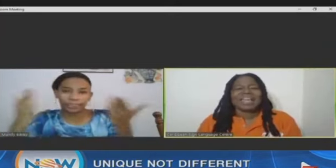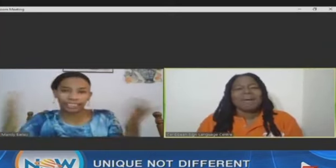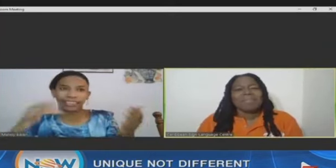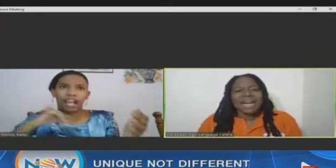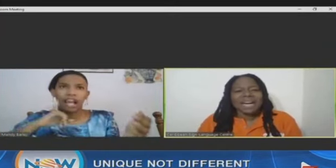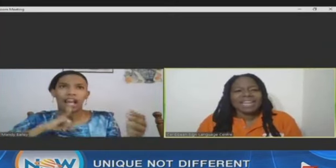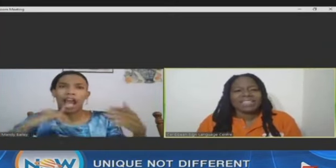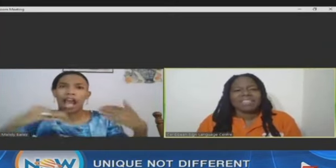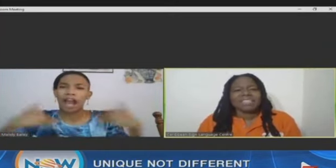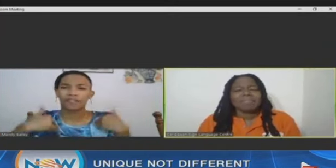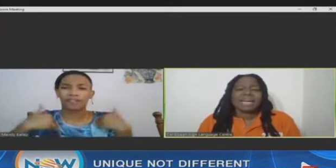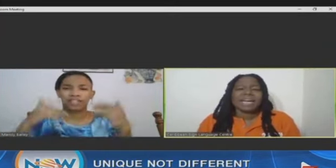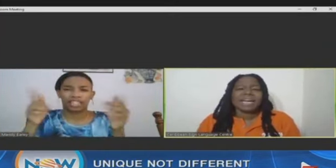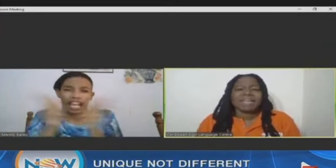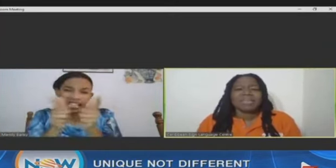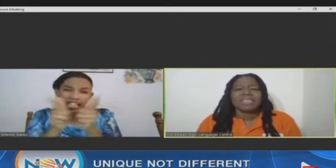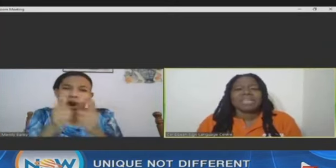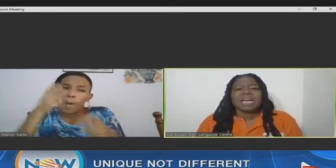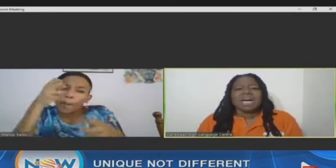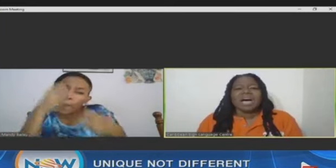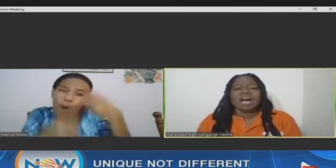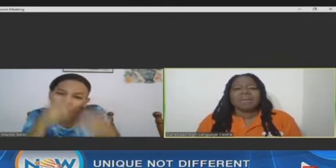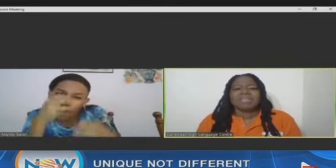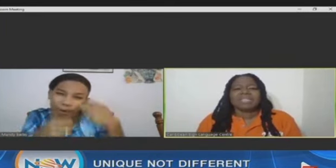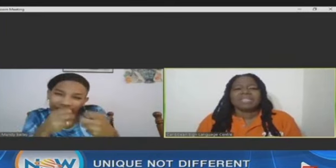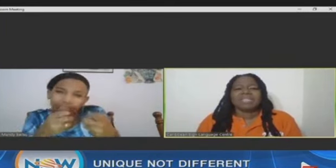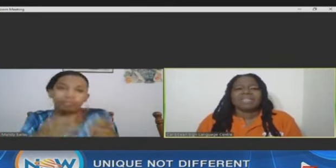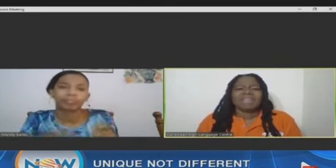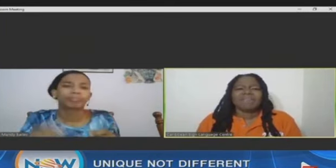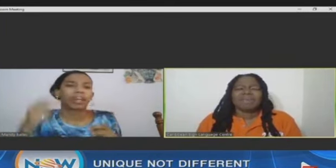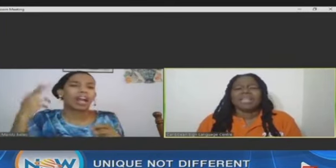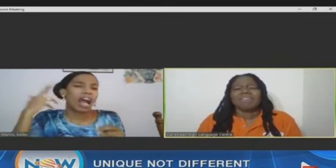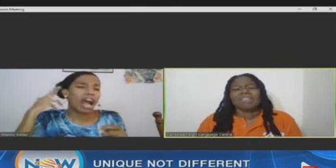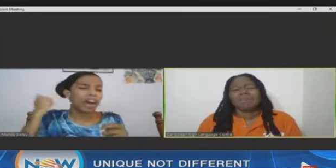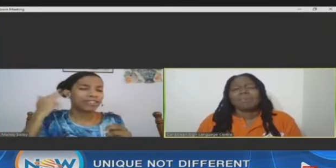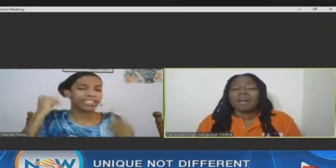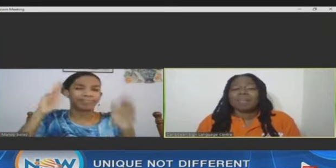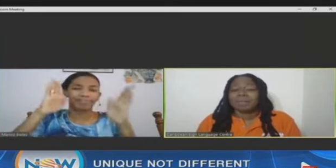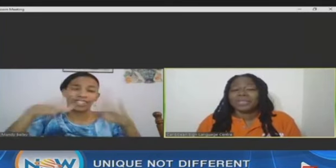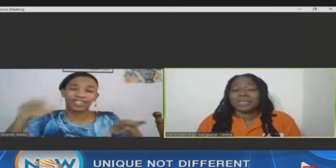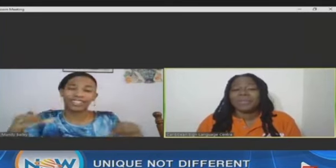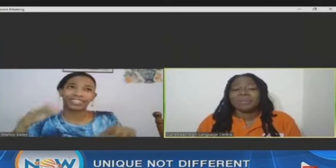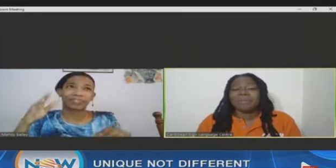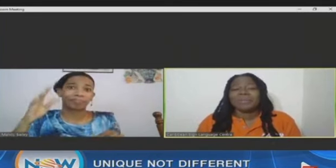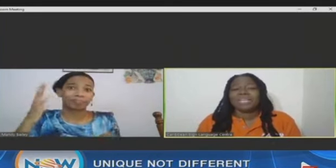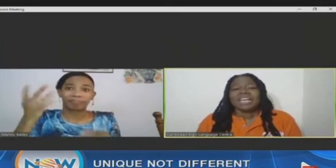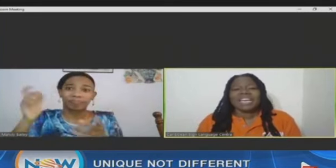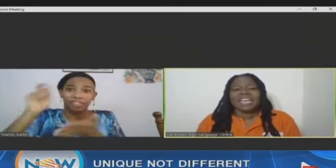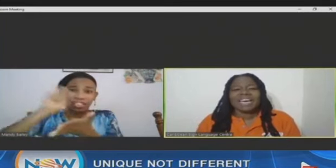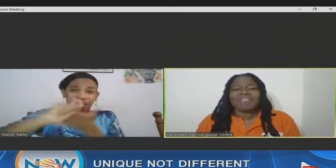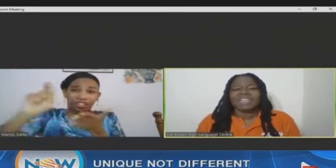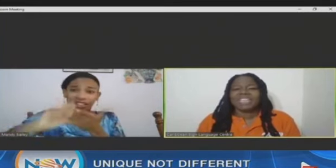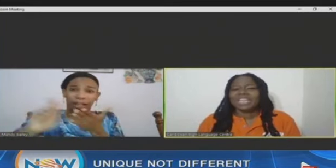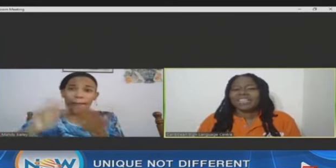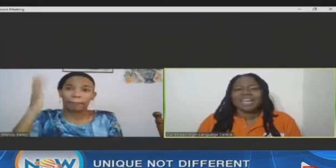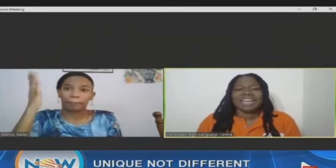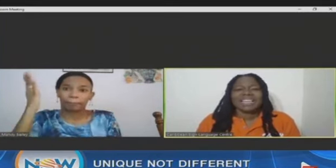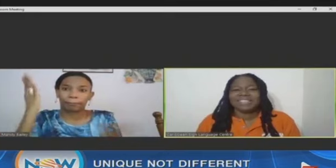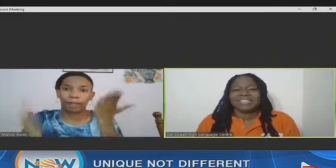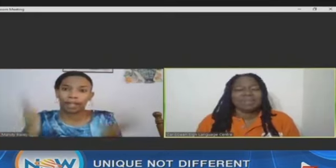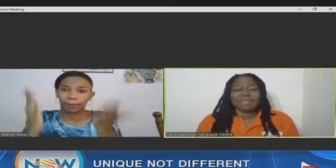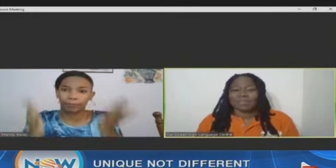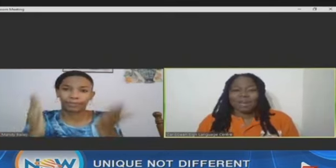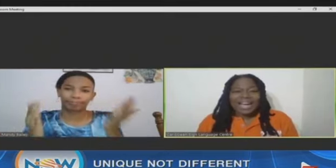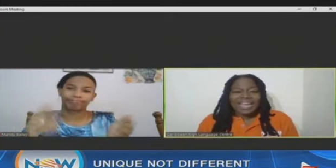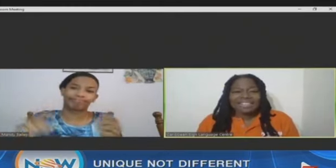friends. But sometimes um, deaf people have a little problem, you know. Hearing